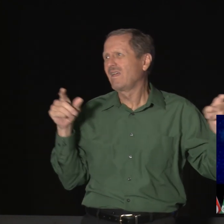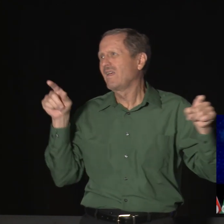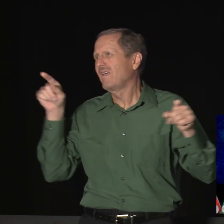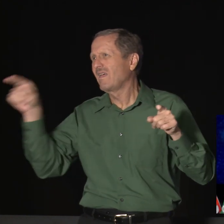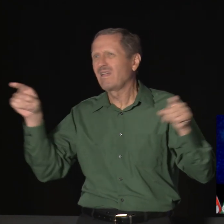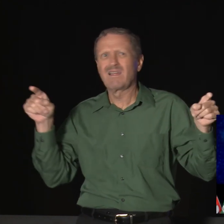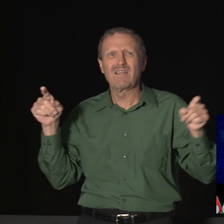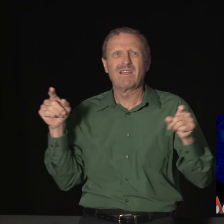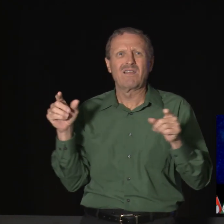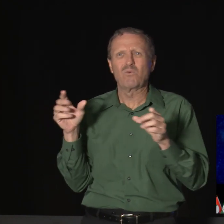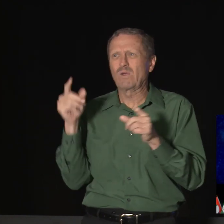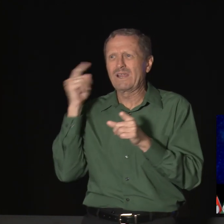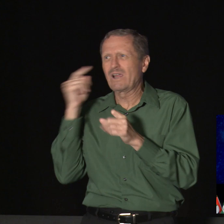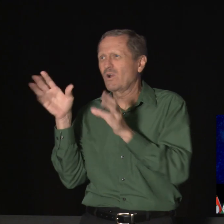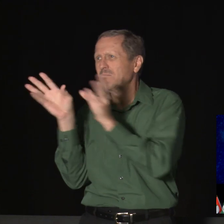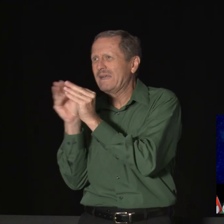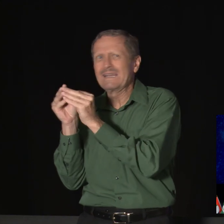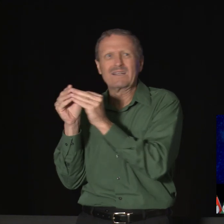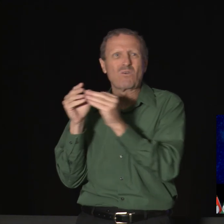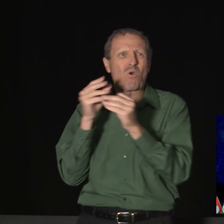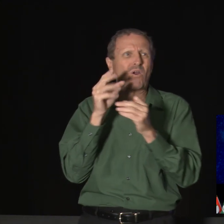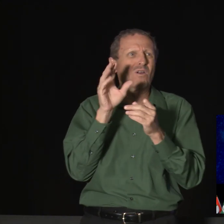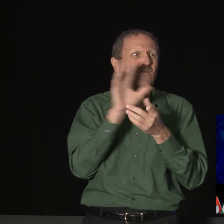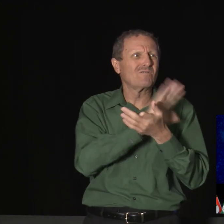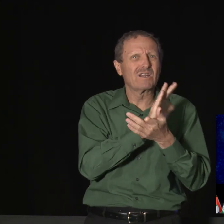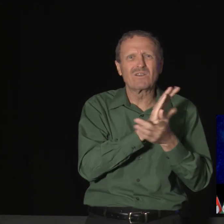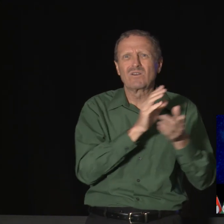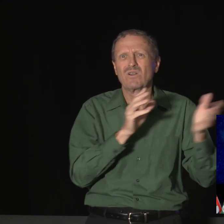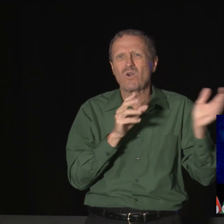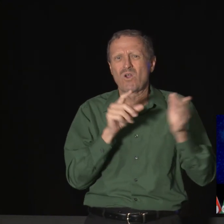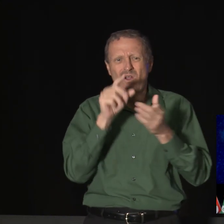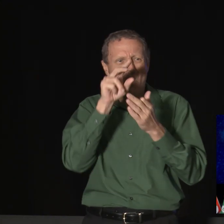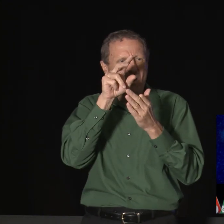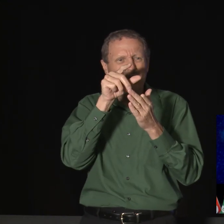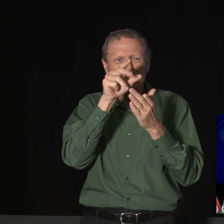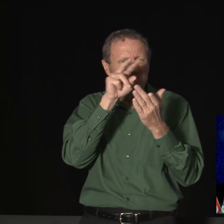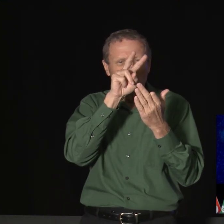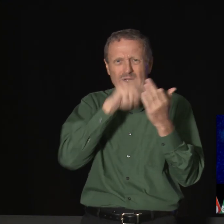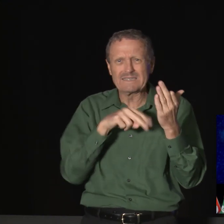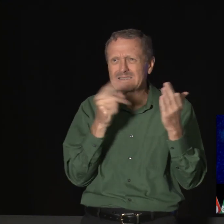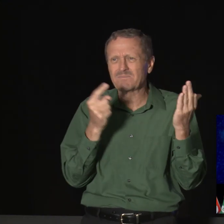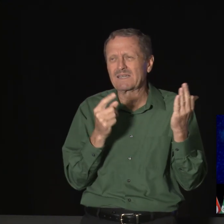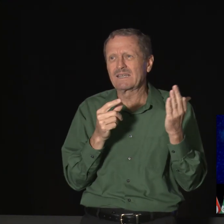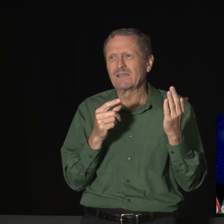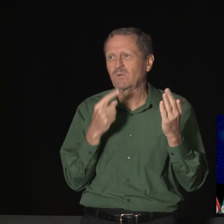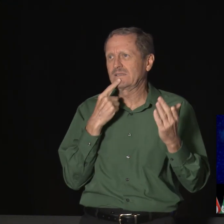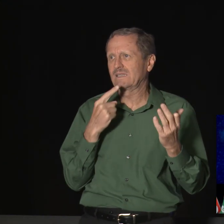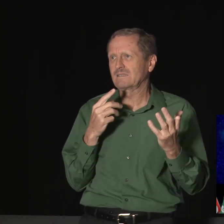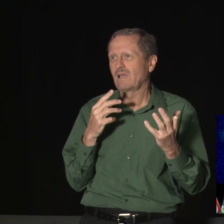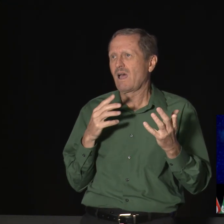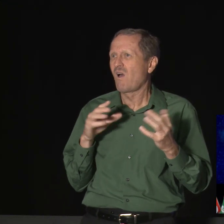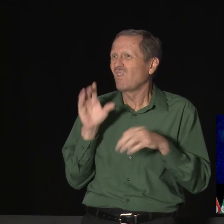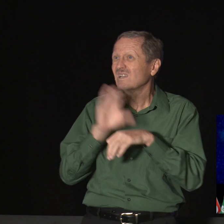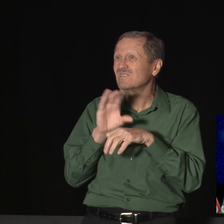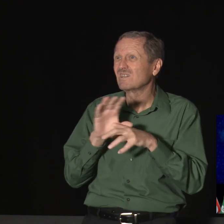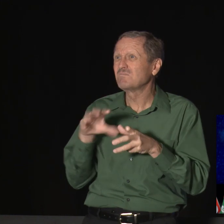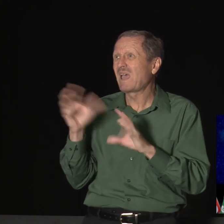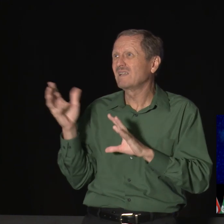one meeting or see a video. There's an article posted or something said, and we've become discouraged or